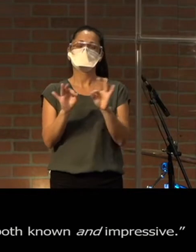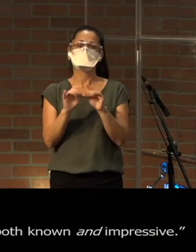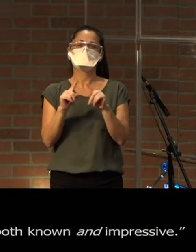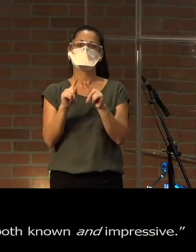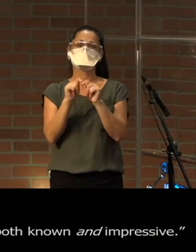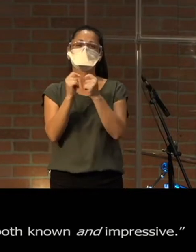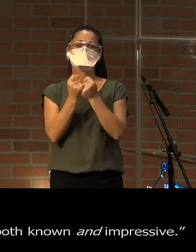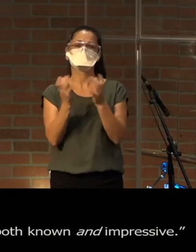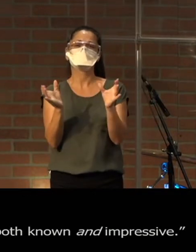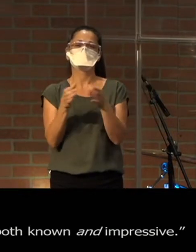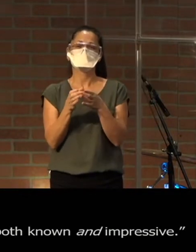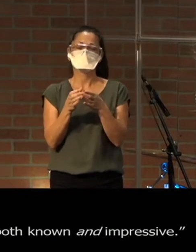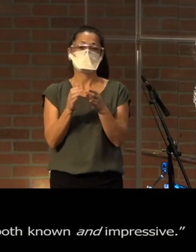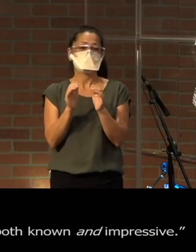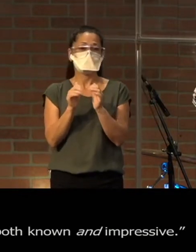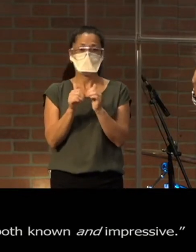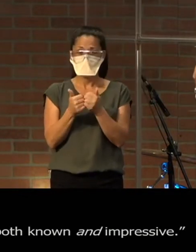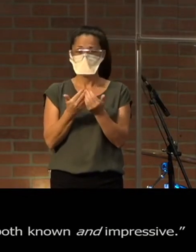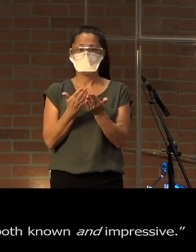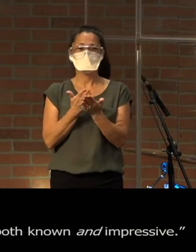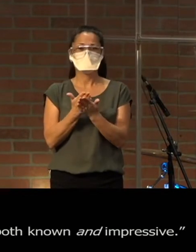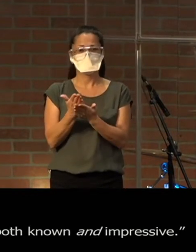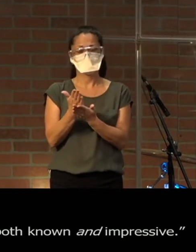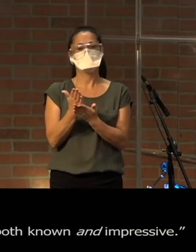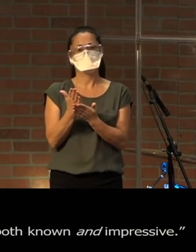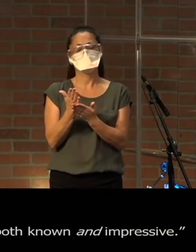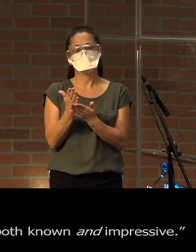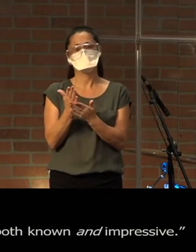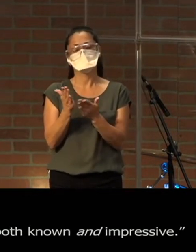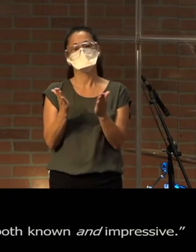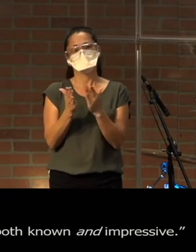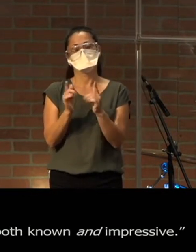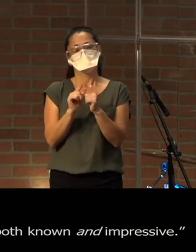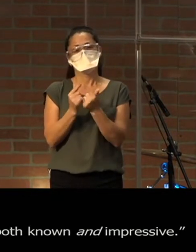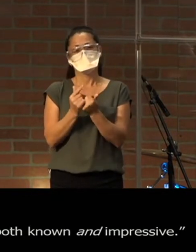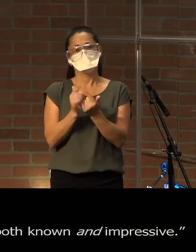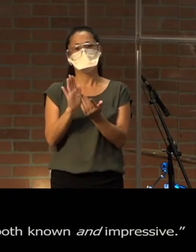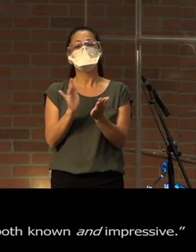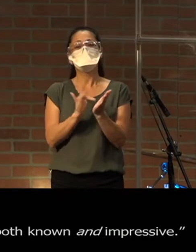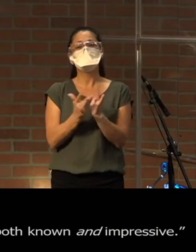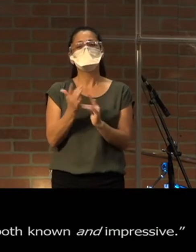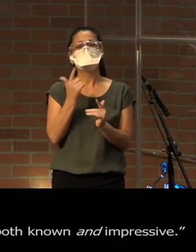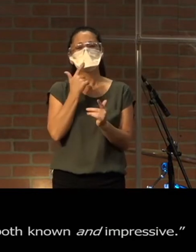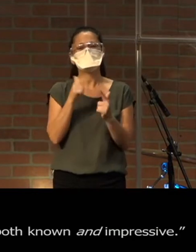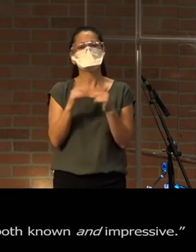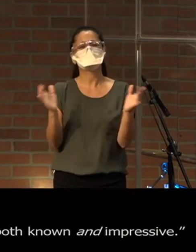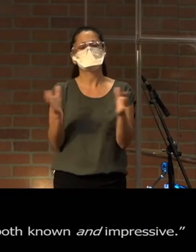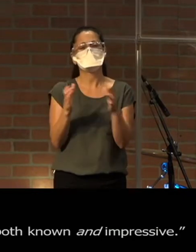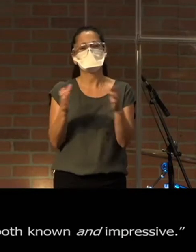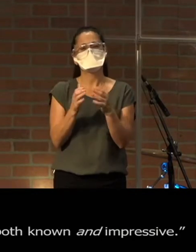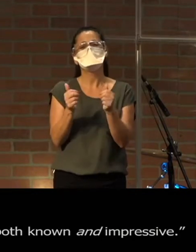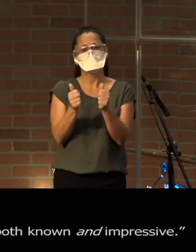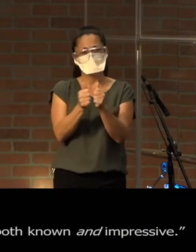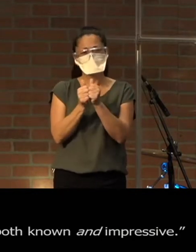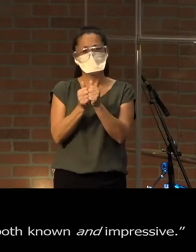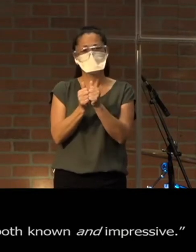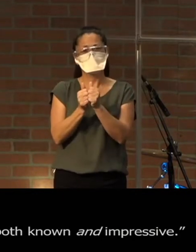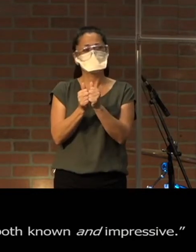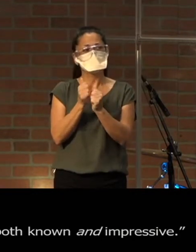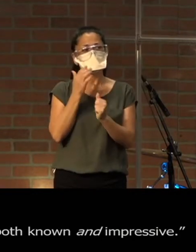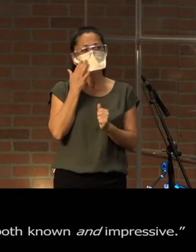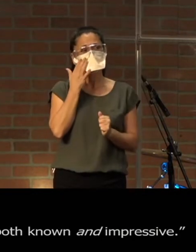through small group. So the Bible talks a lot about gathering together. And in fact, the early Christians had to gather just to hear this